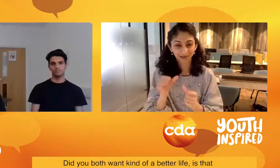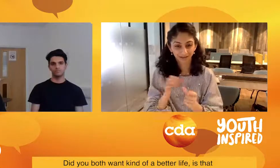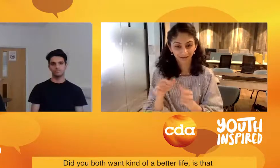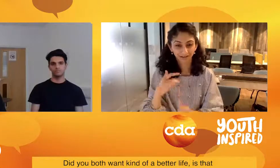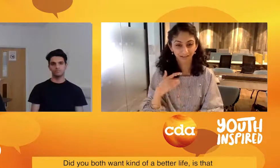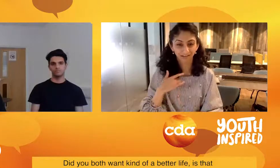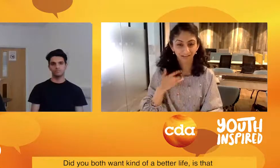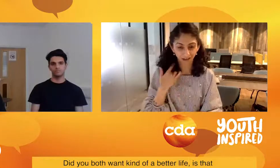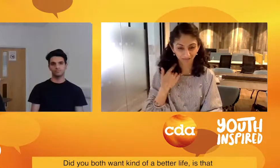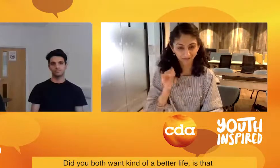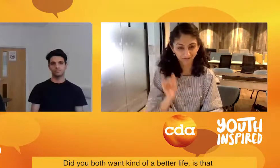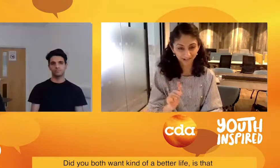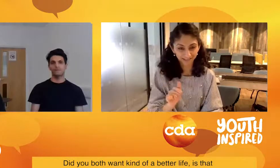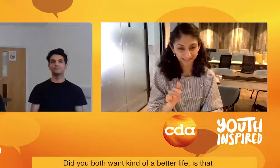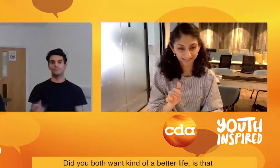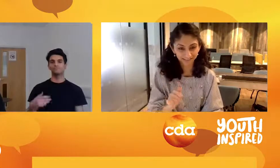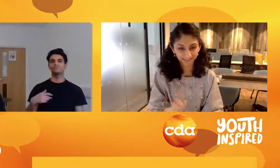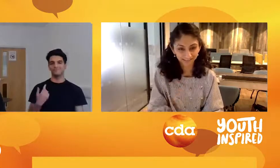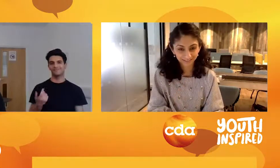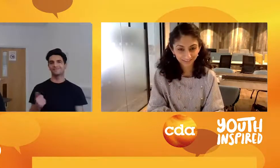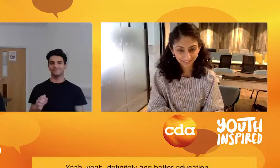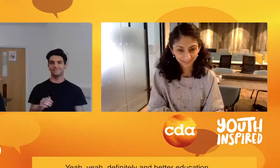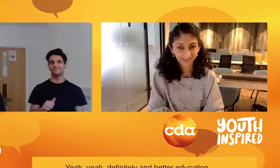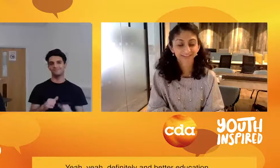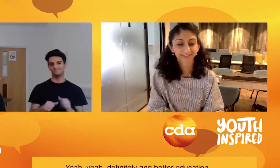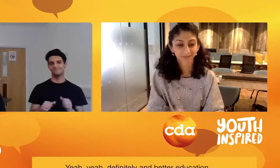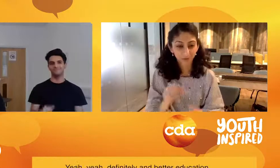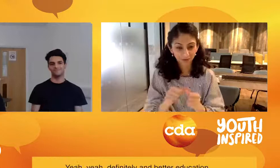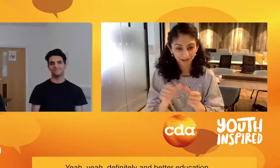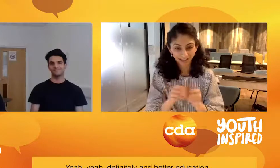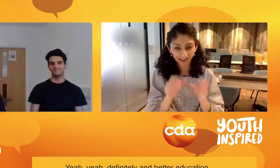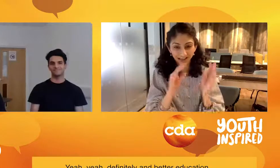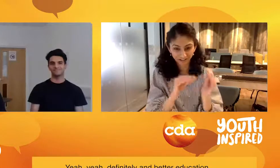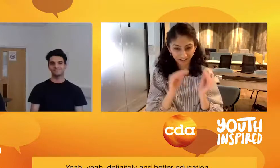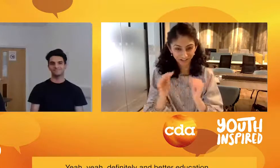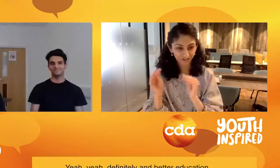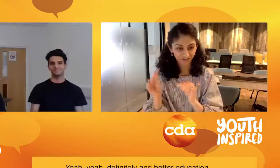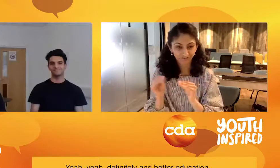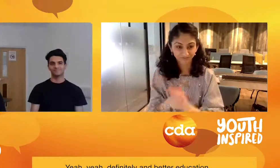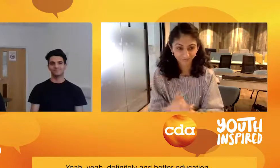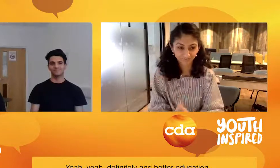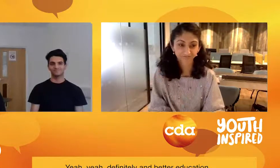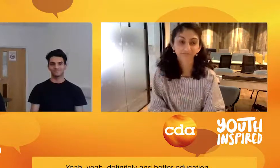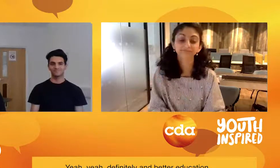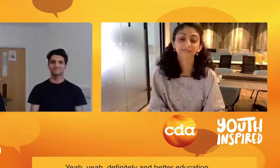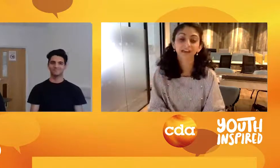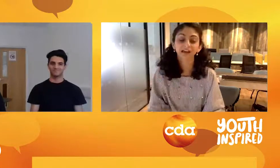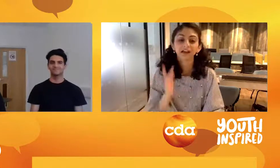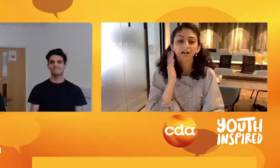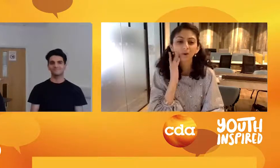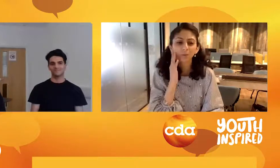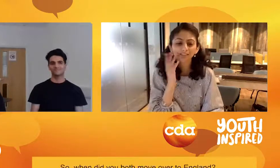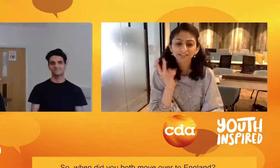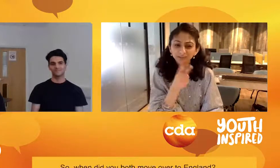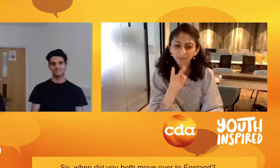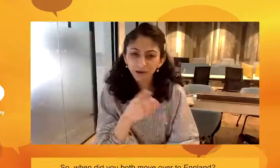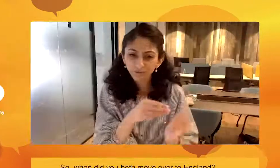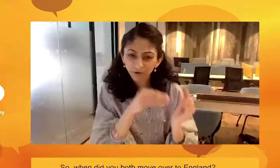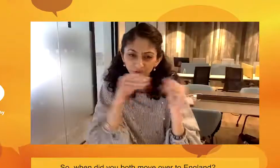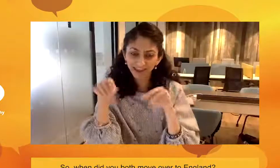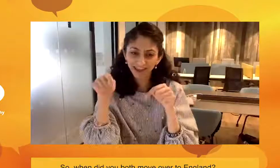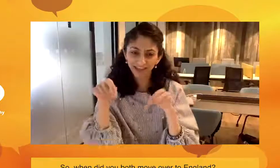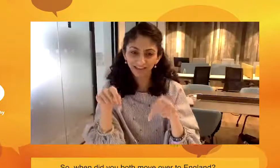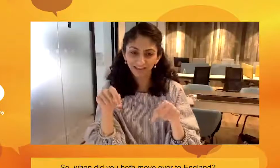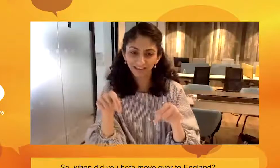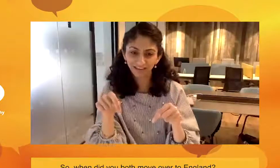Did you both want kind of a better life, is that right? Yeah, definitely. And better education. So when